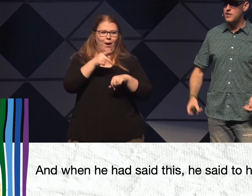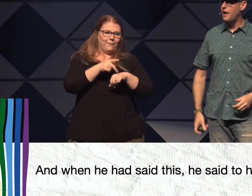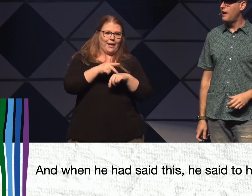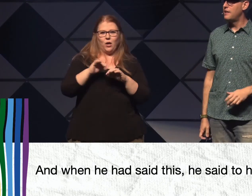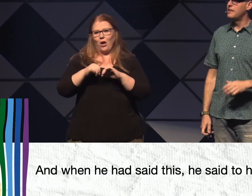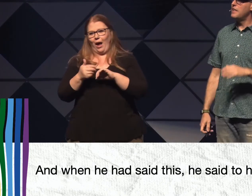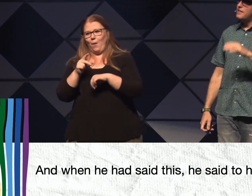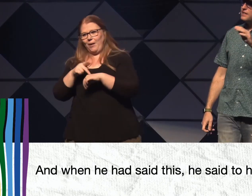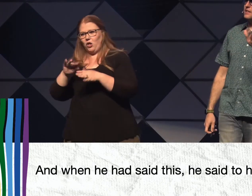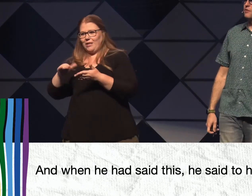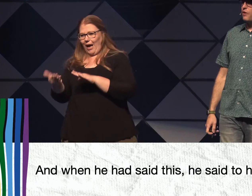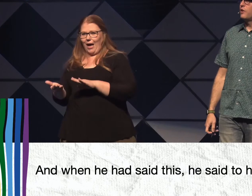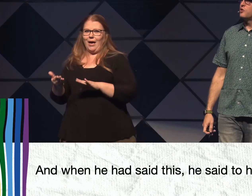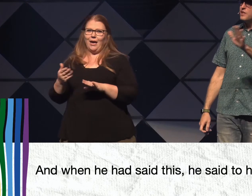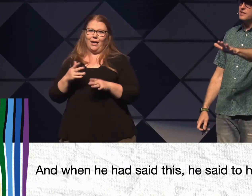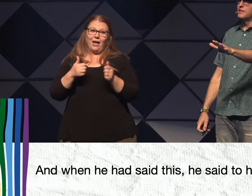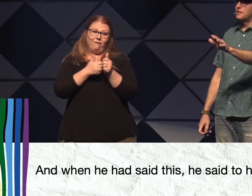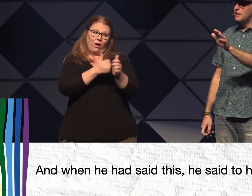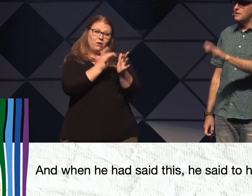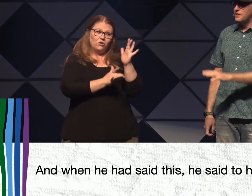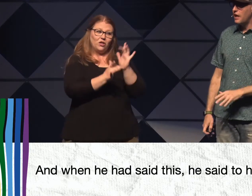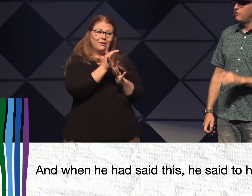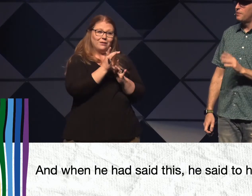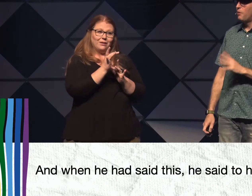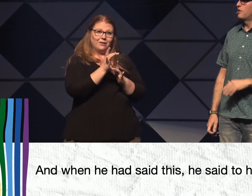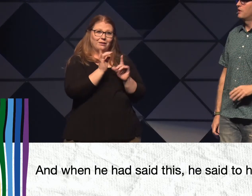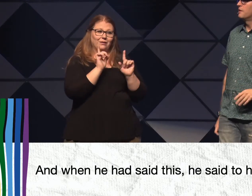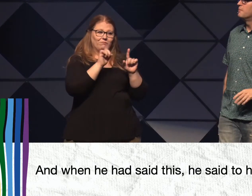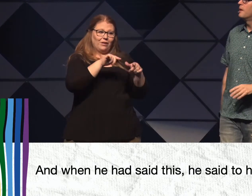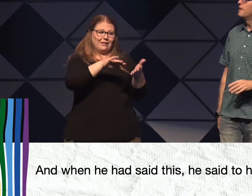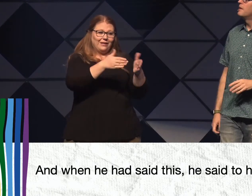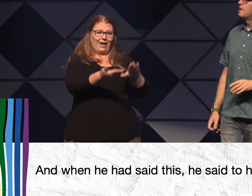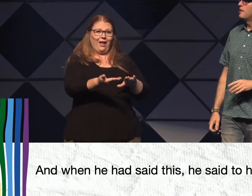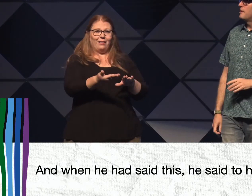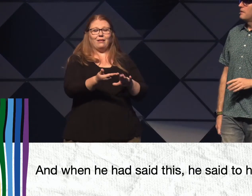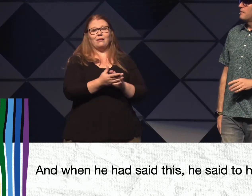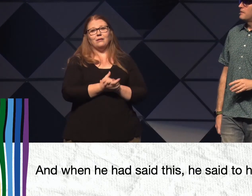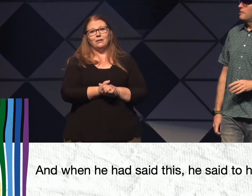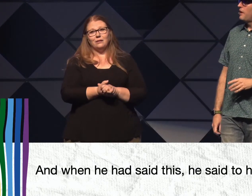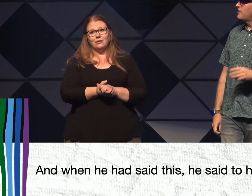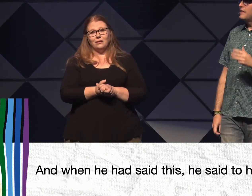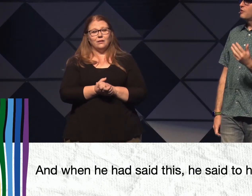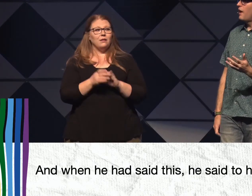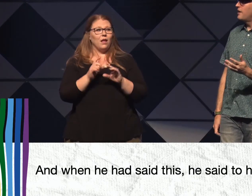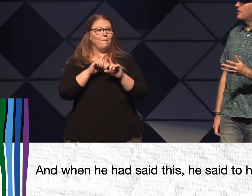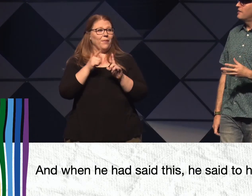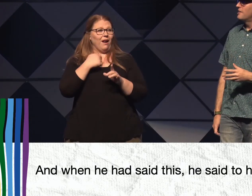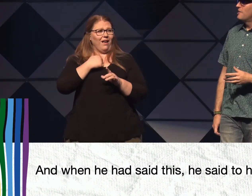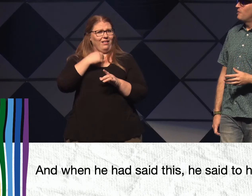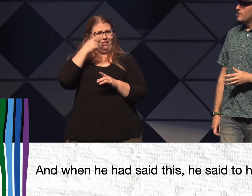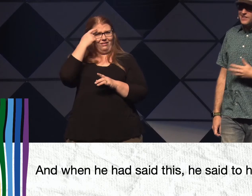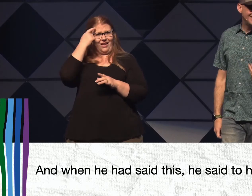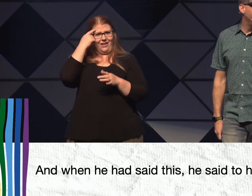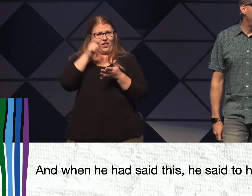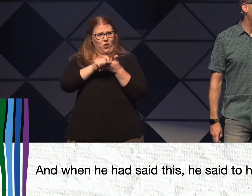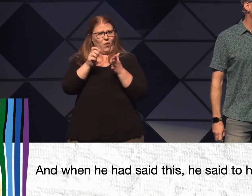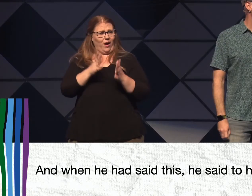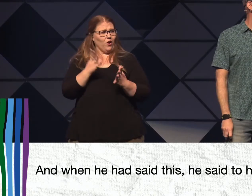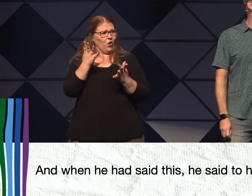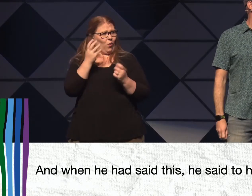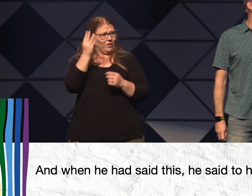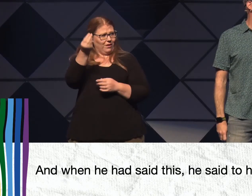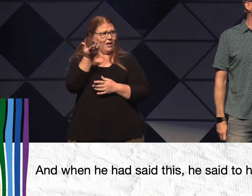Peter died, and that he did get to follow Jesus into death and martyrdom. But I think the writer wants us to